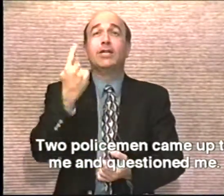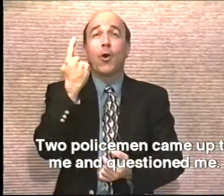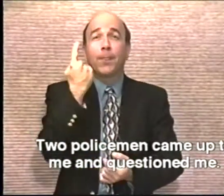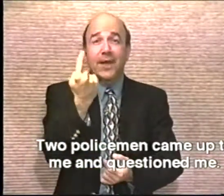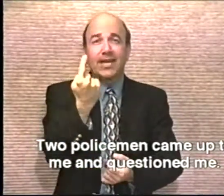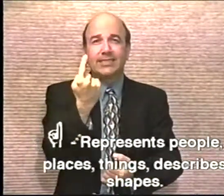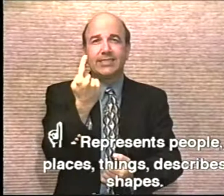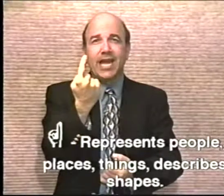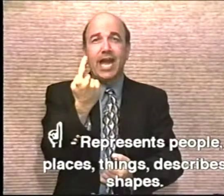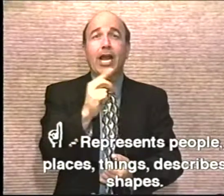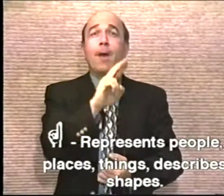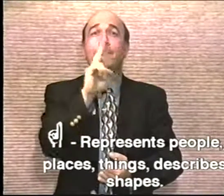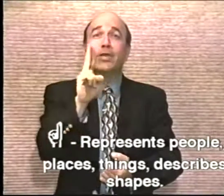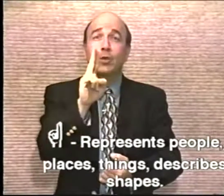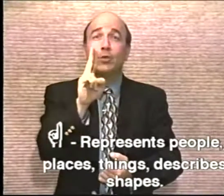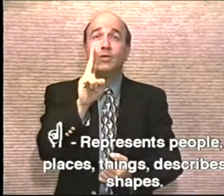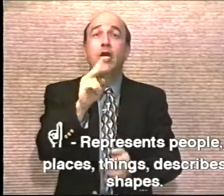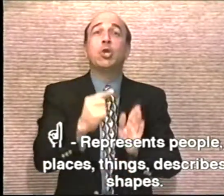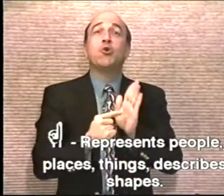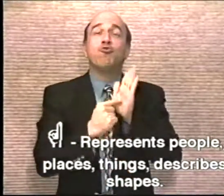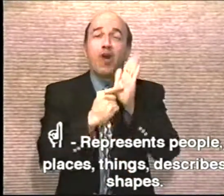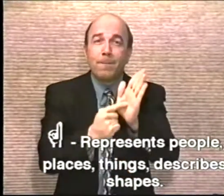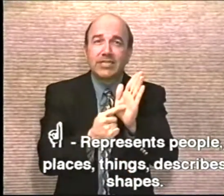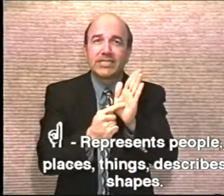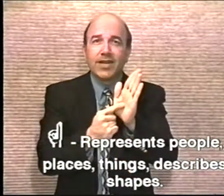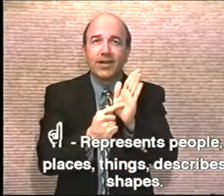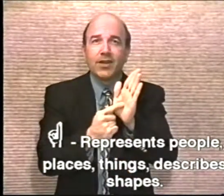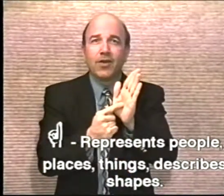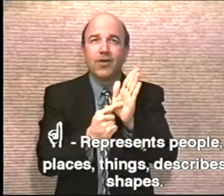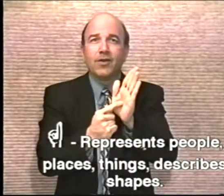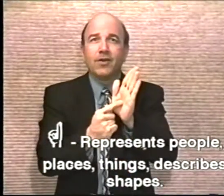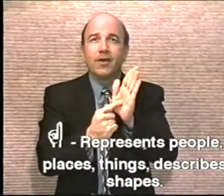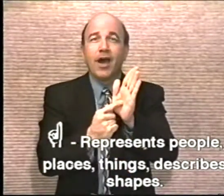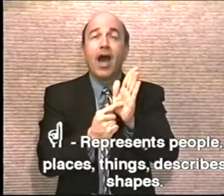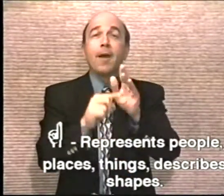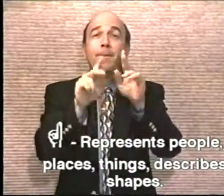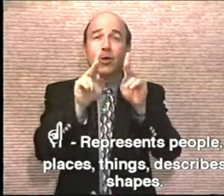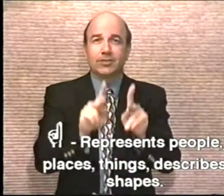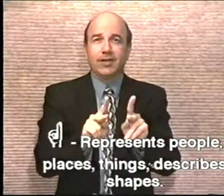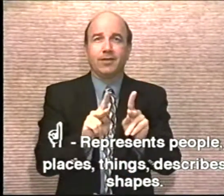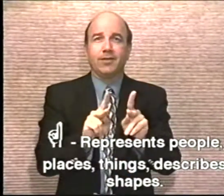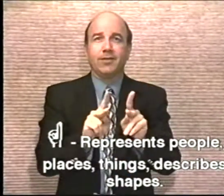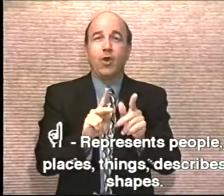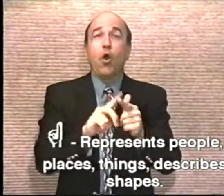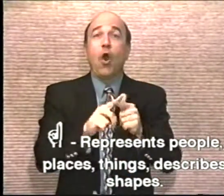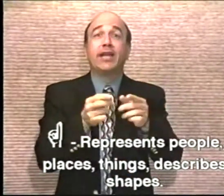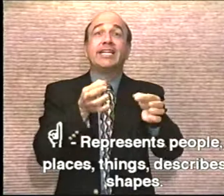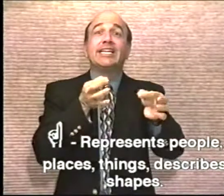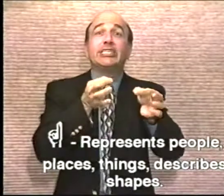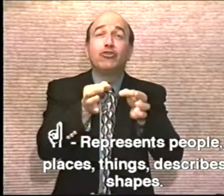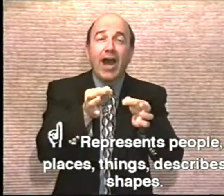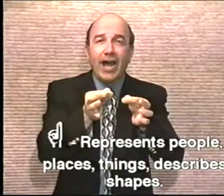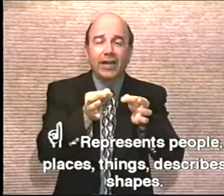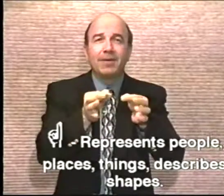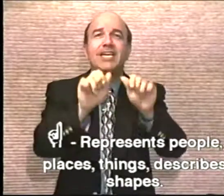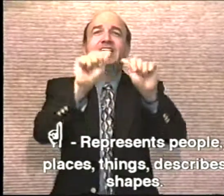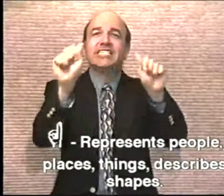So this can be used to represent a person or to describe